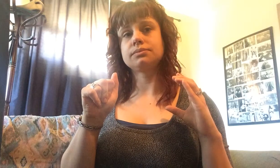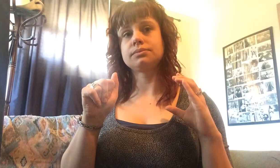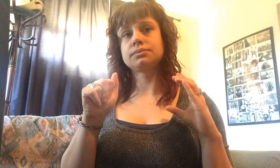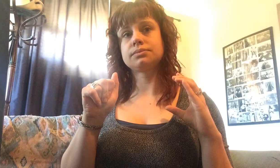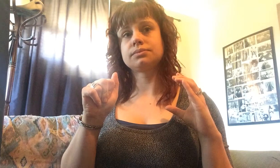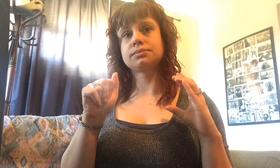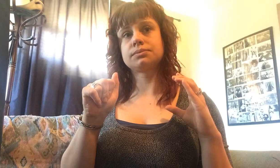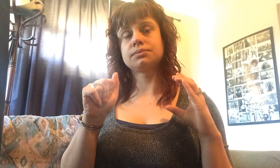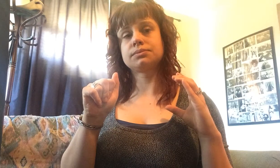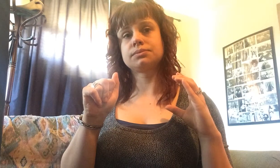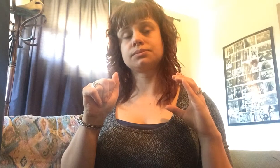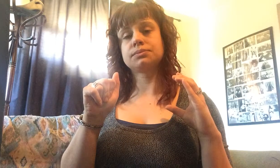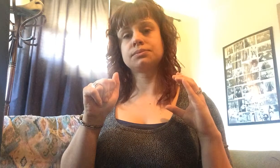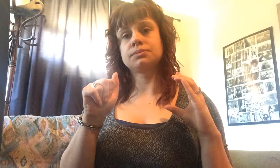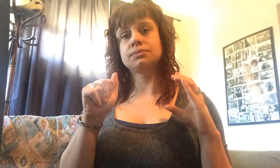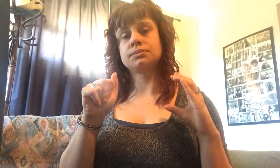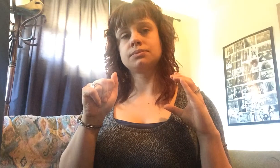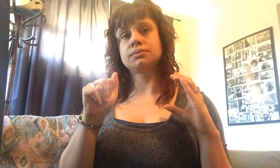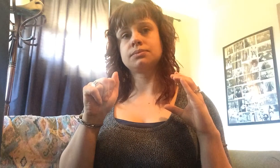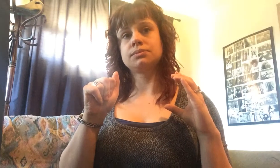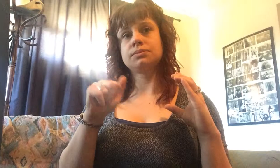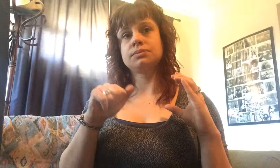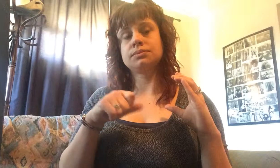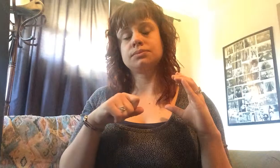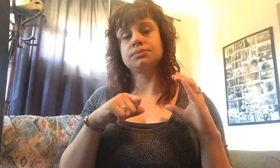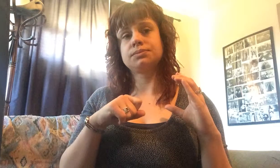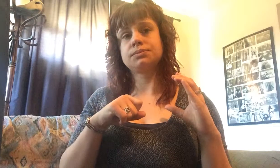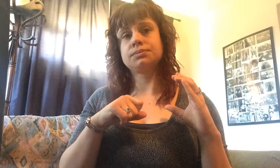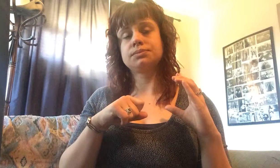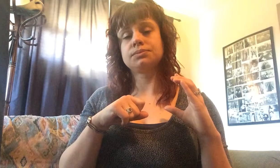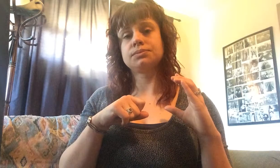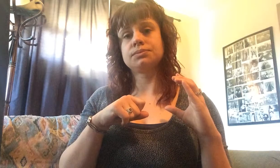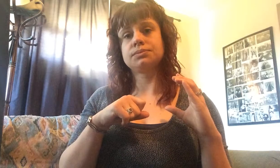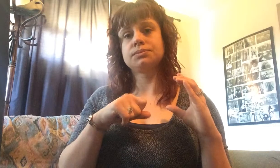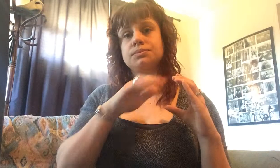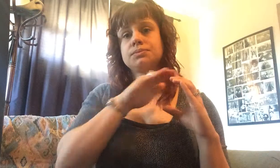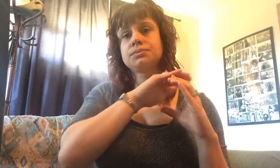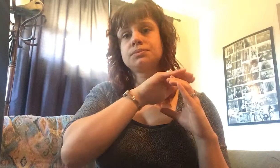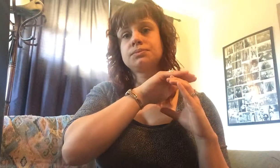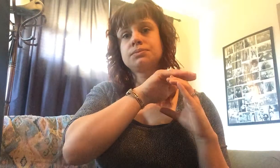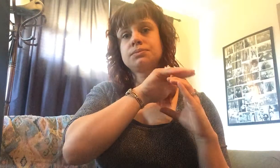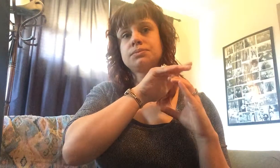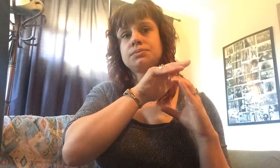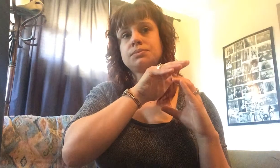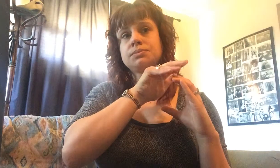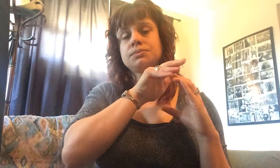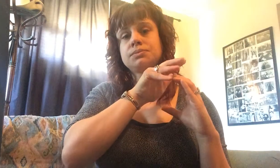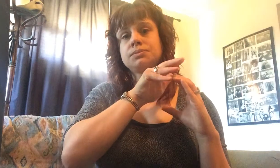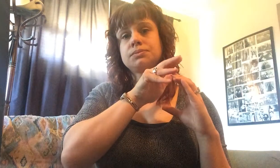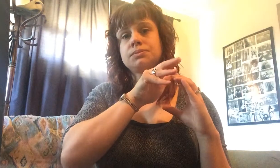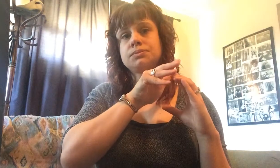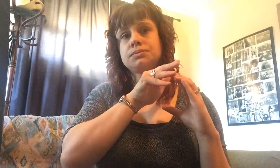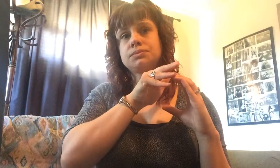The deoxygenated blood is going to be drained to the vena cava Vena is going to